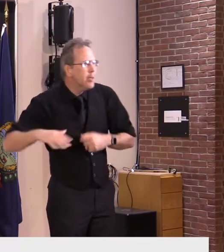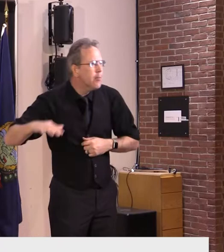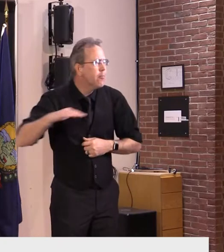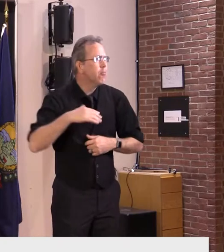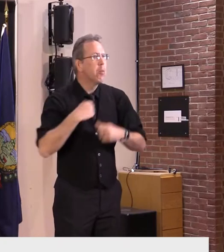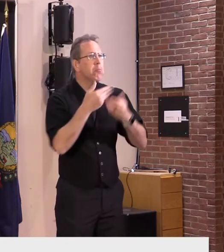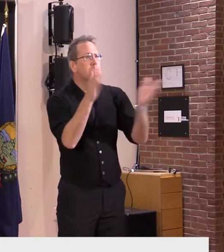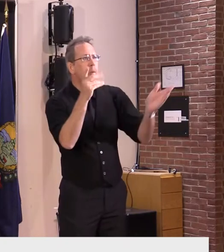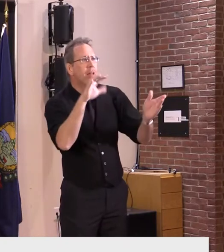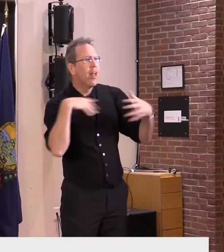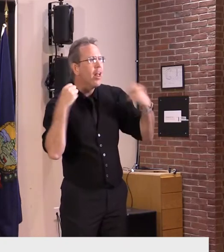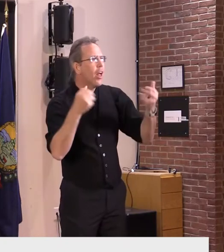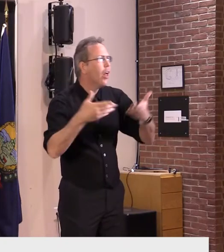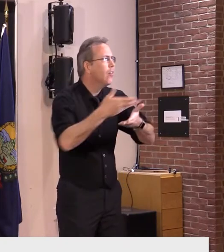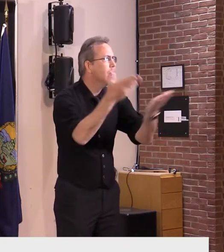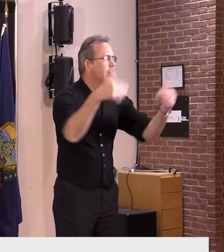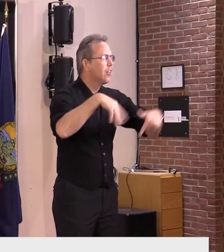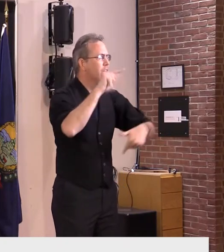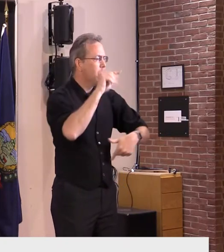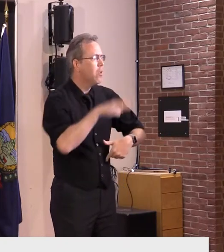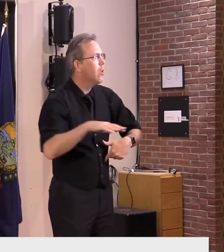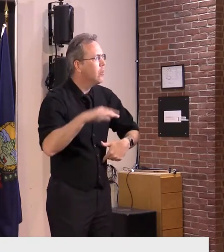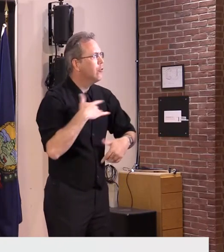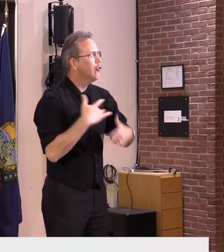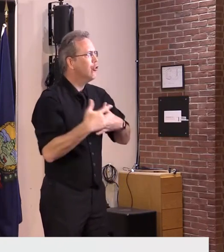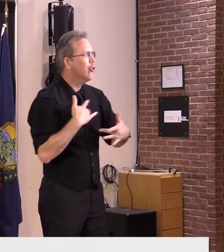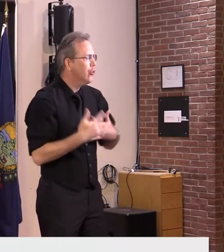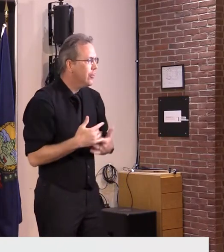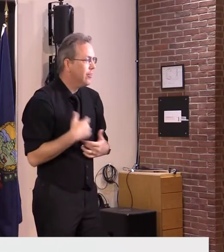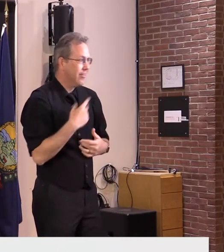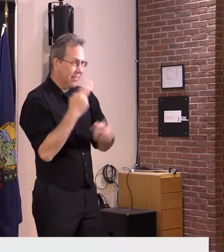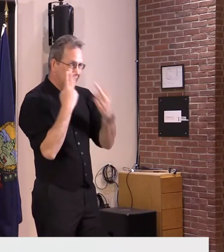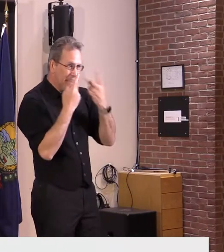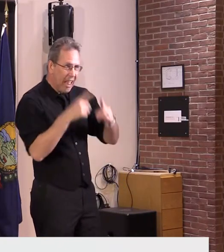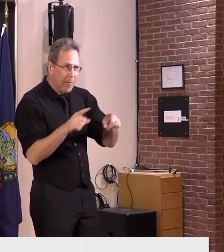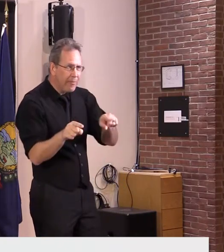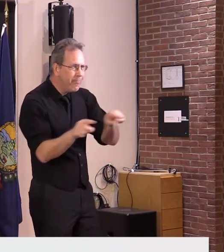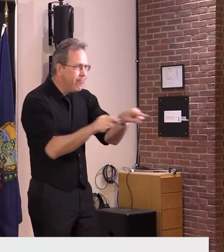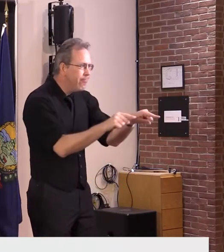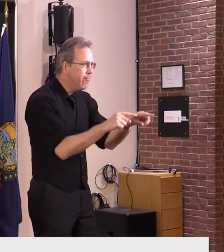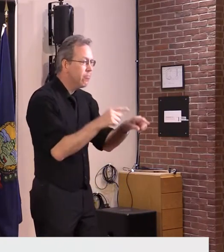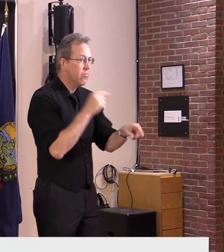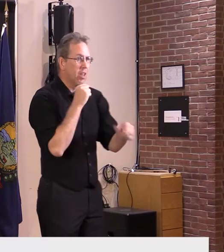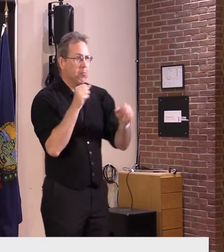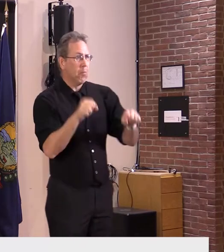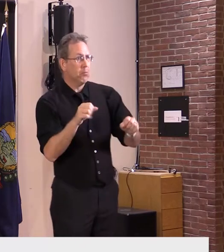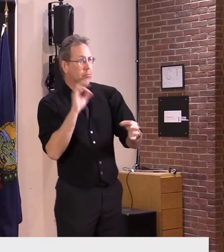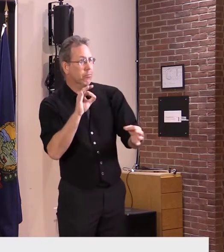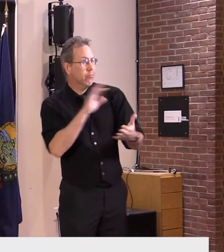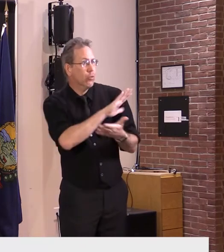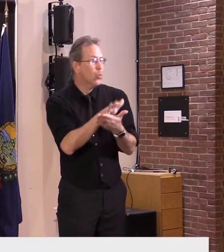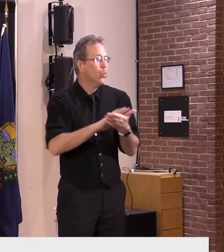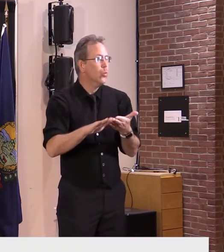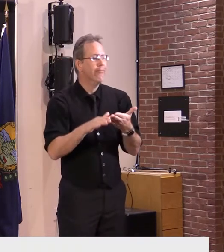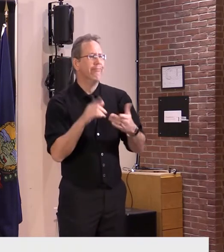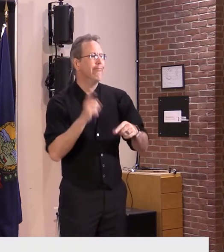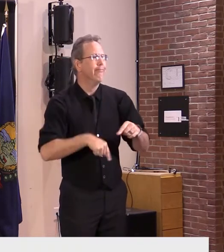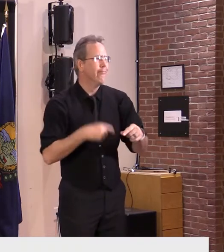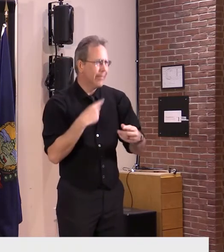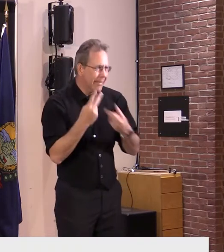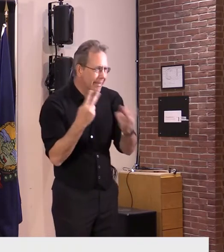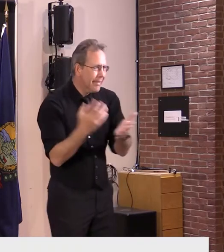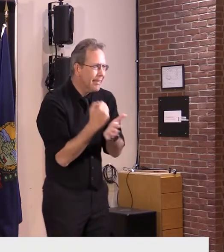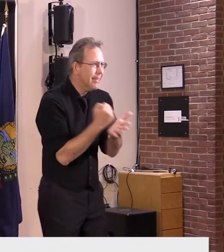again, keeping a watchful eye, but we can't see everything. So I would say to Vermonters, if you see